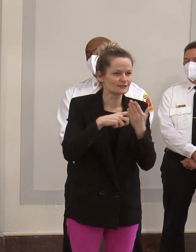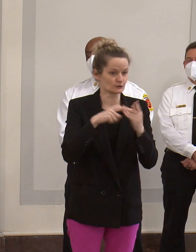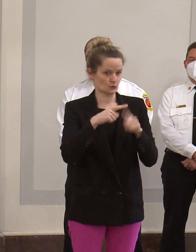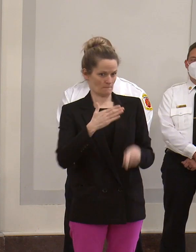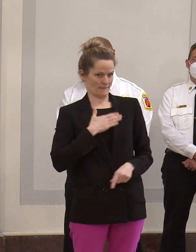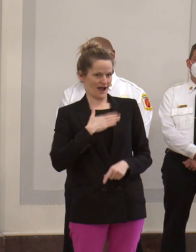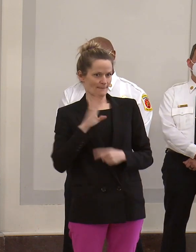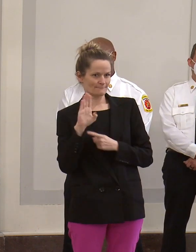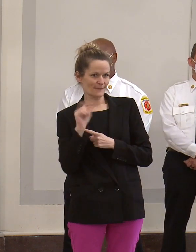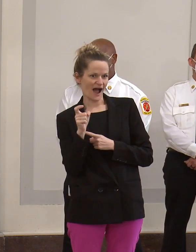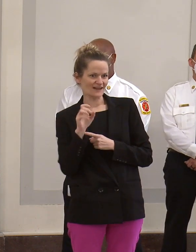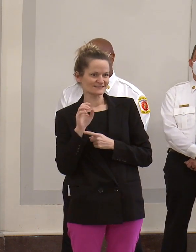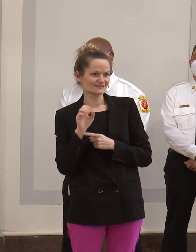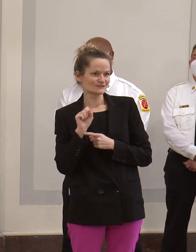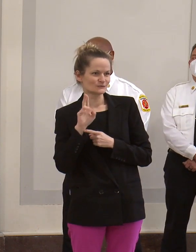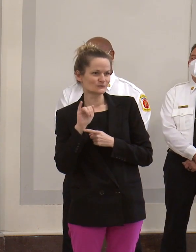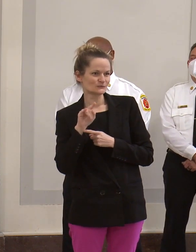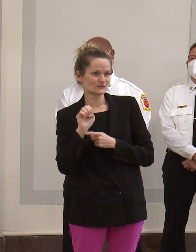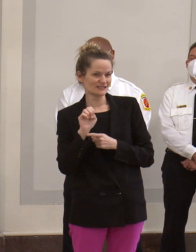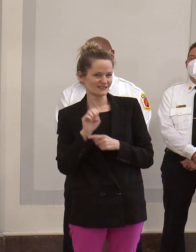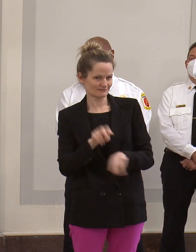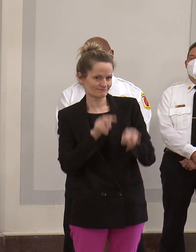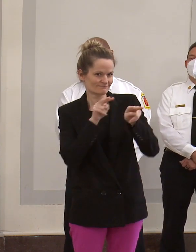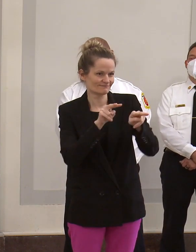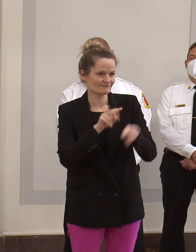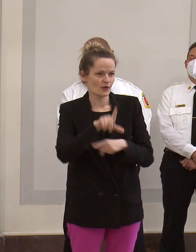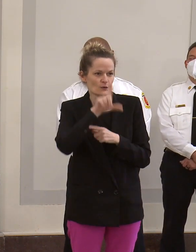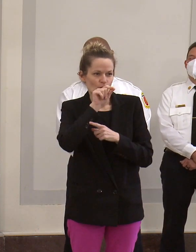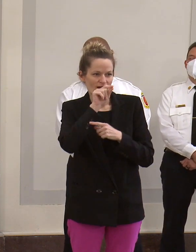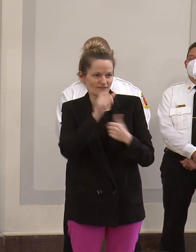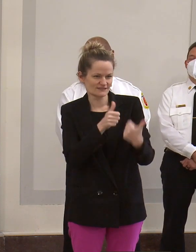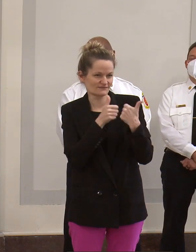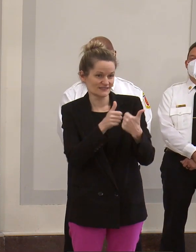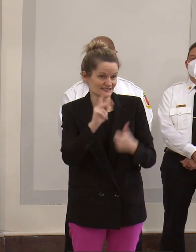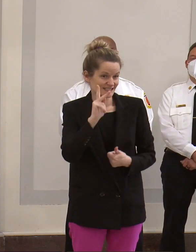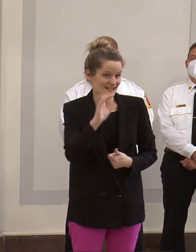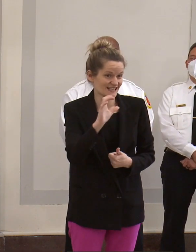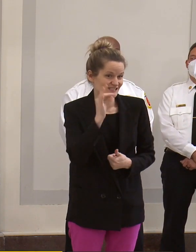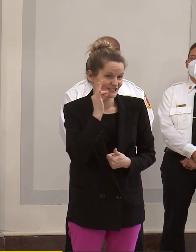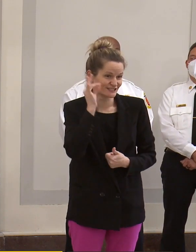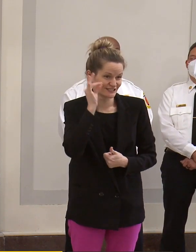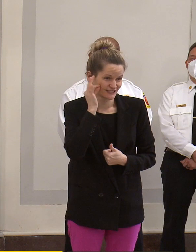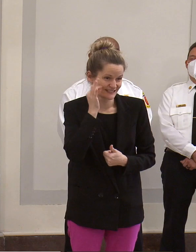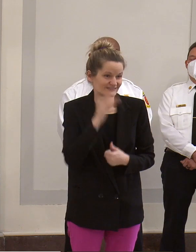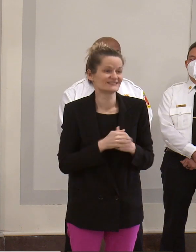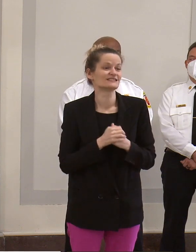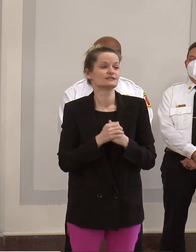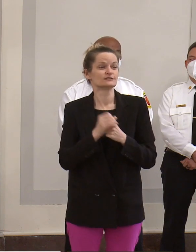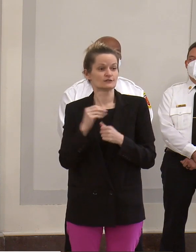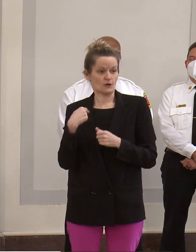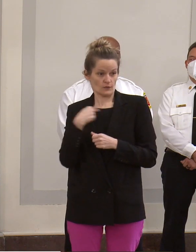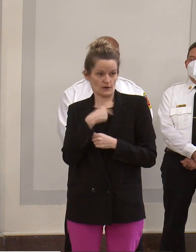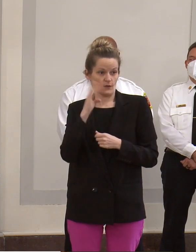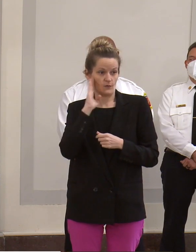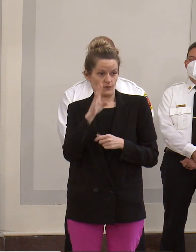the Ravens game against the Chiefs on Sunday night when Patrick Mahomes comes to town. And entry is easy. Just head to one of